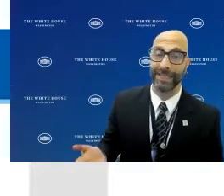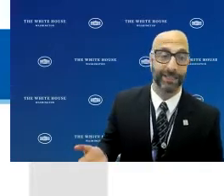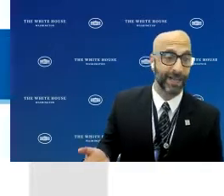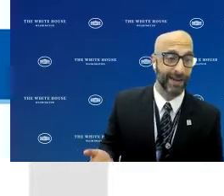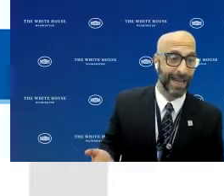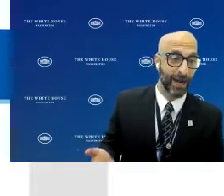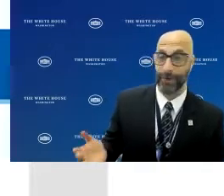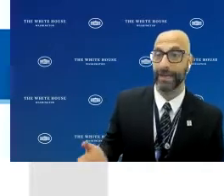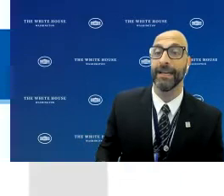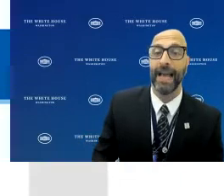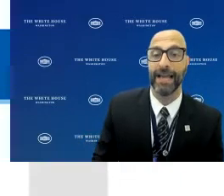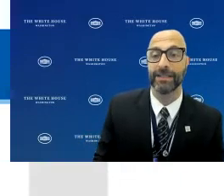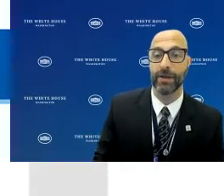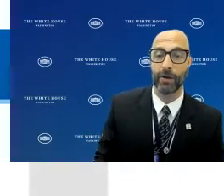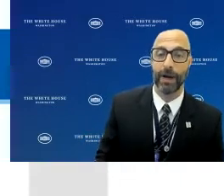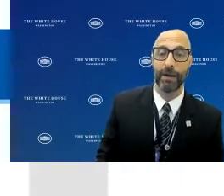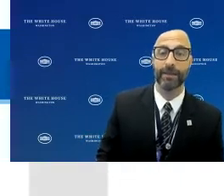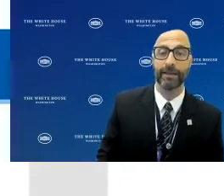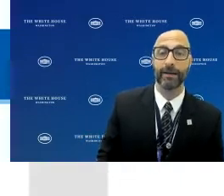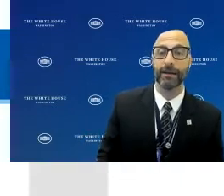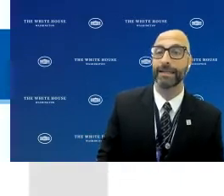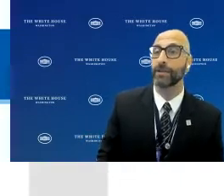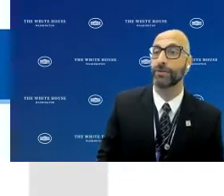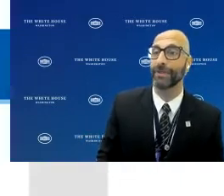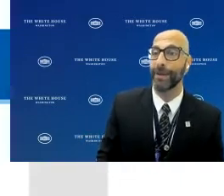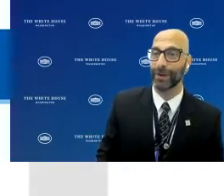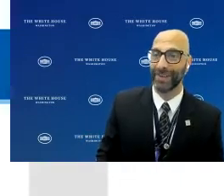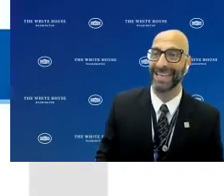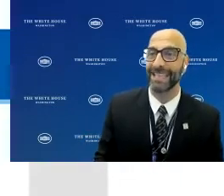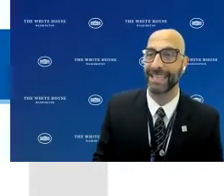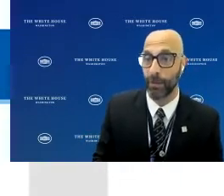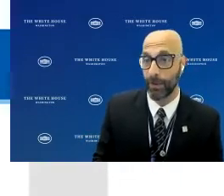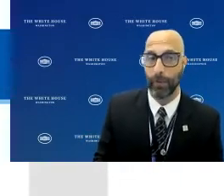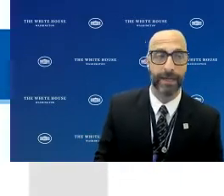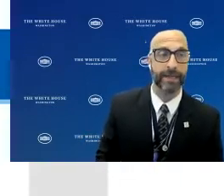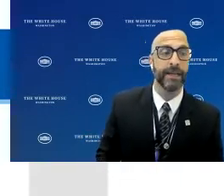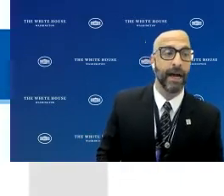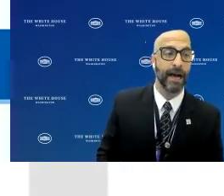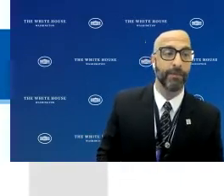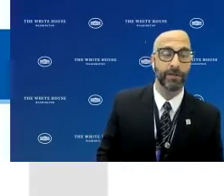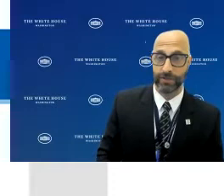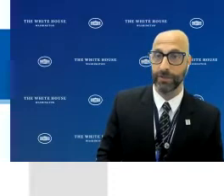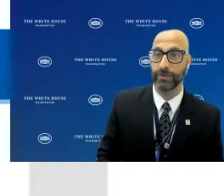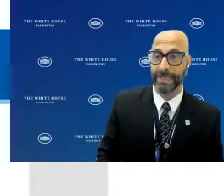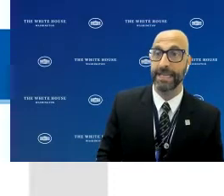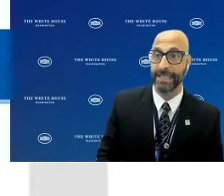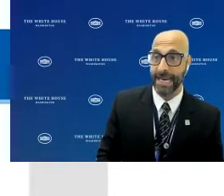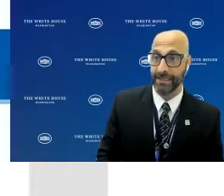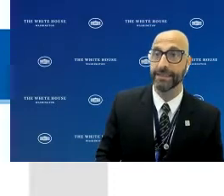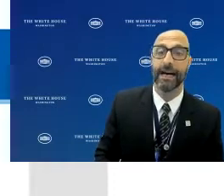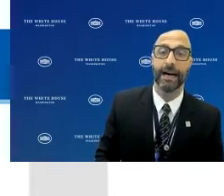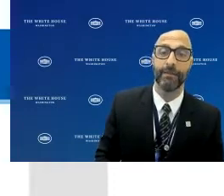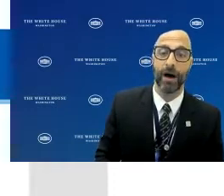there's a bar for each day of the outbreak. And so it tells you the number of cases that were reported